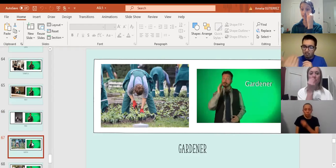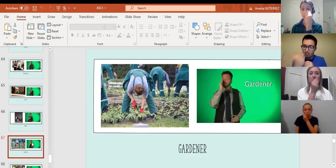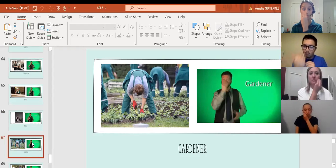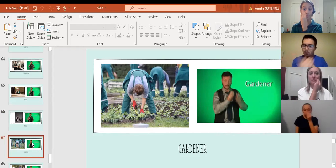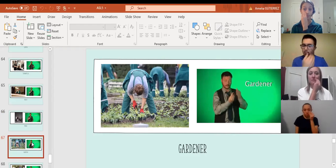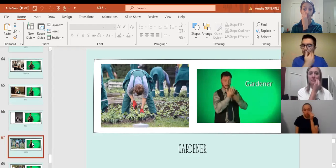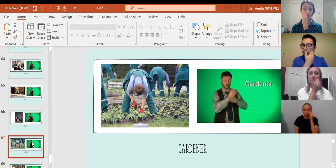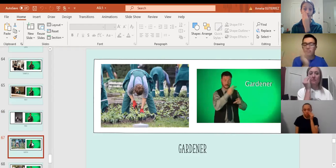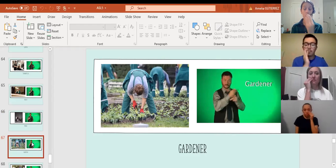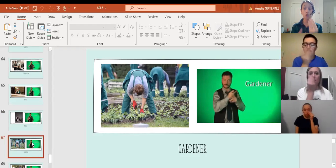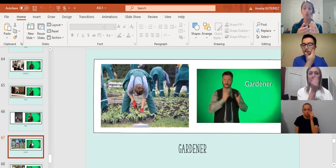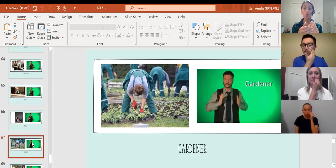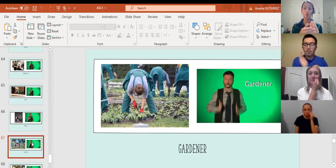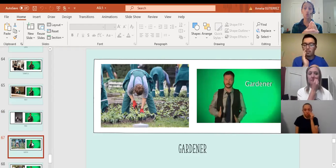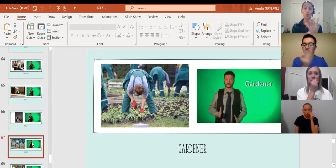flower,